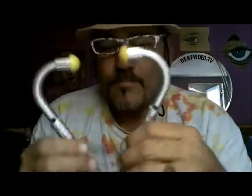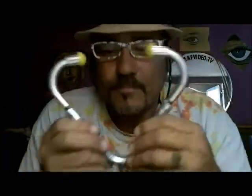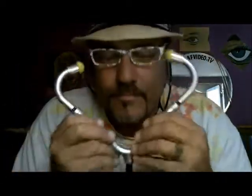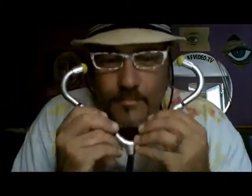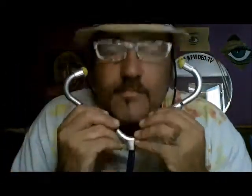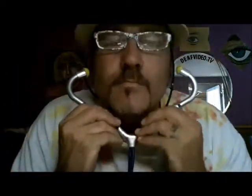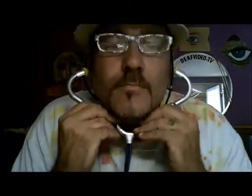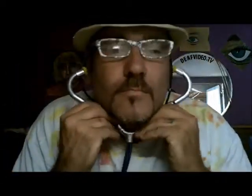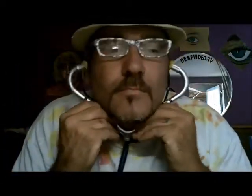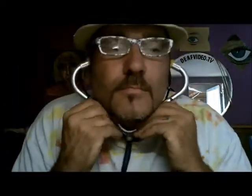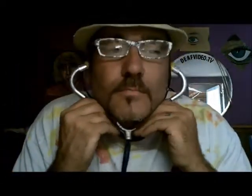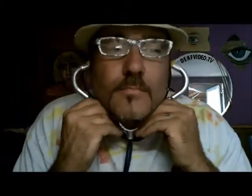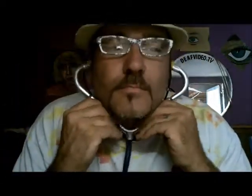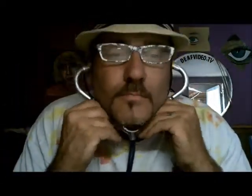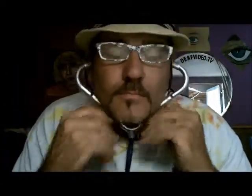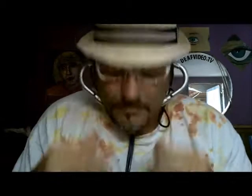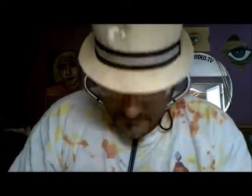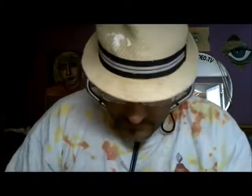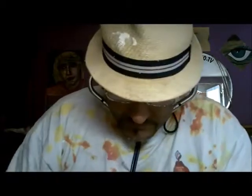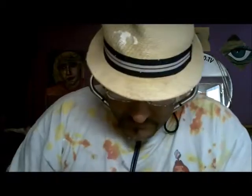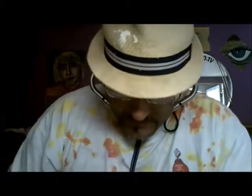Choose one to die. I'll let you choose one to live.